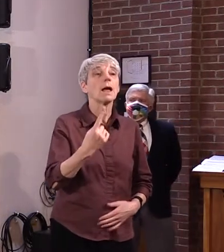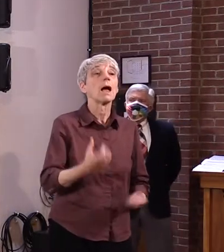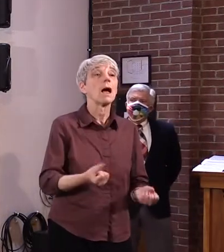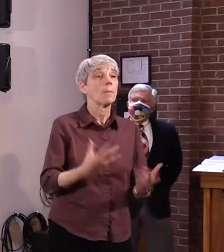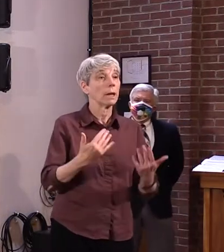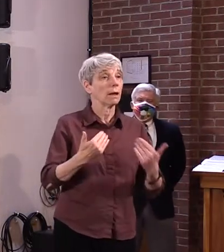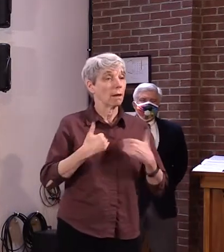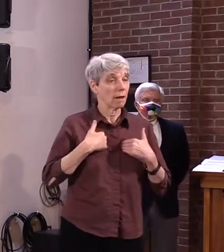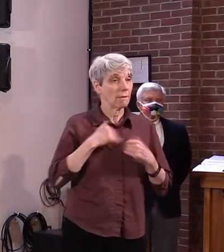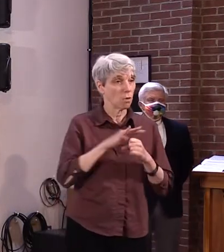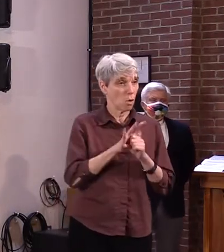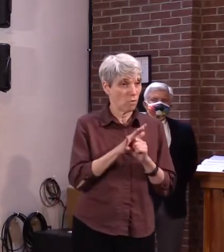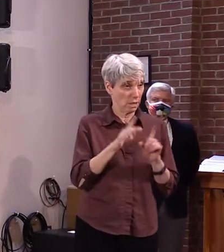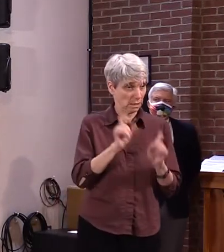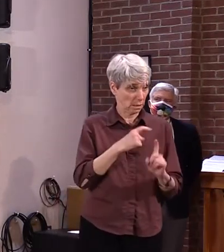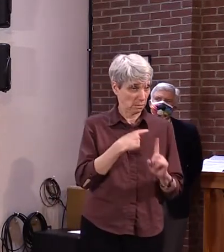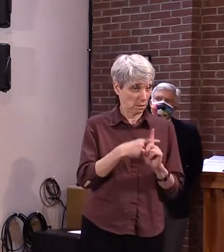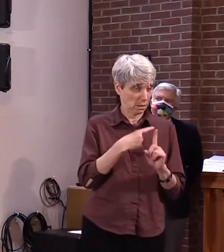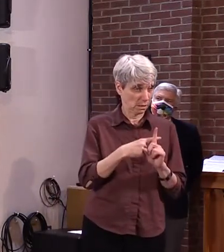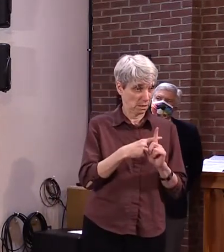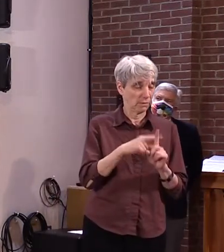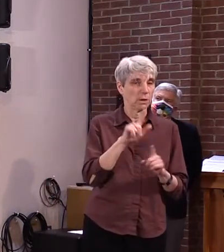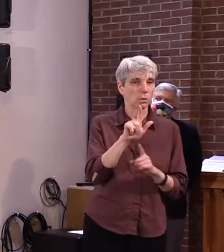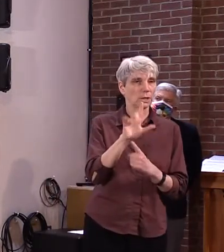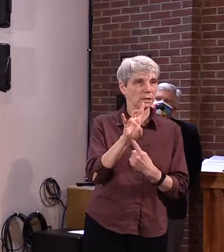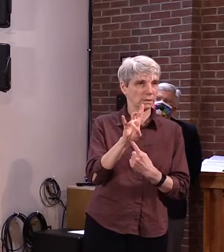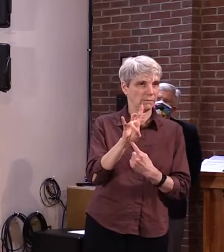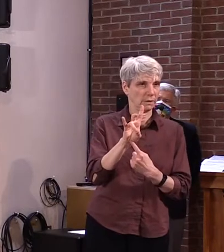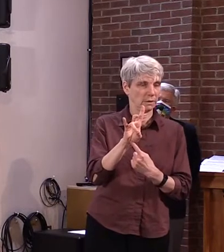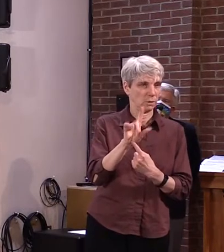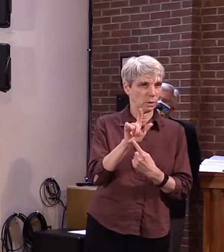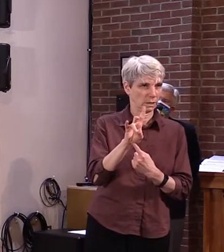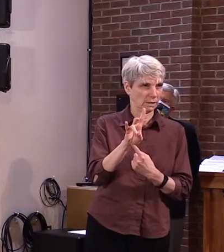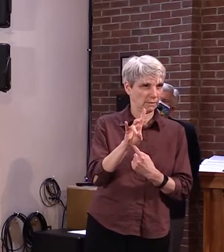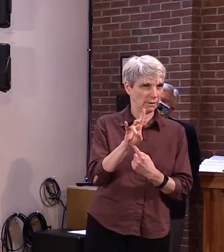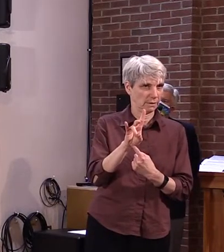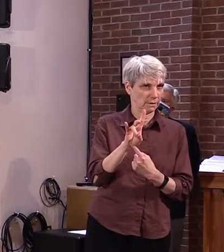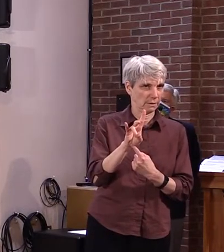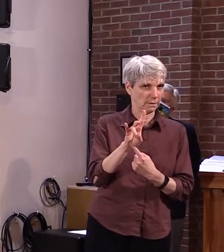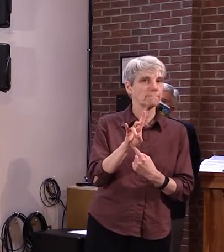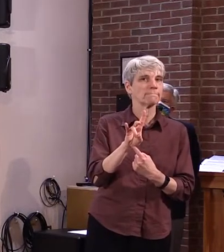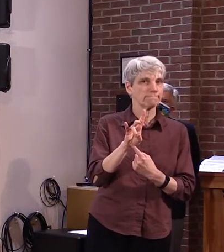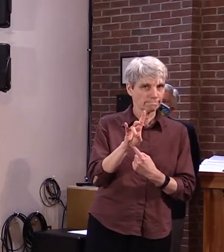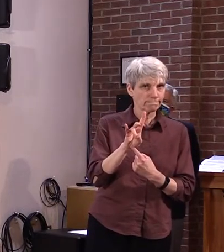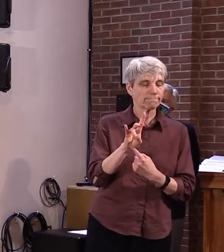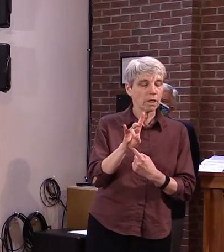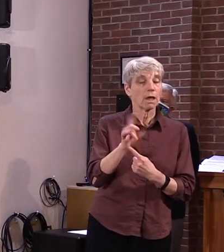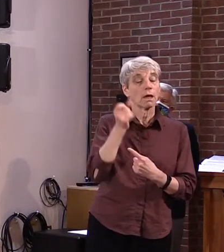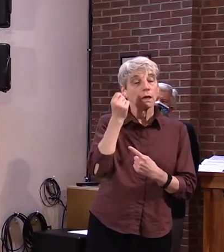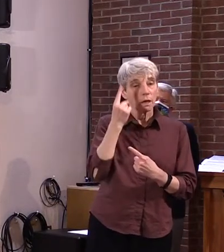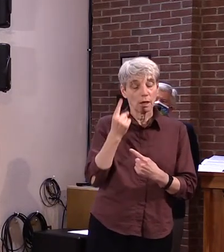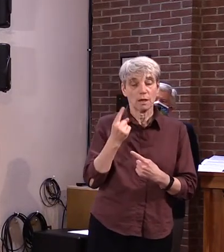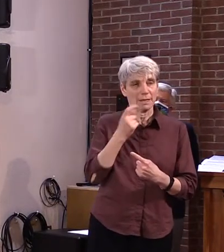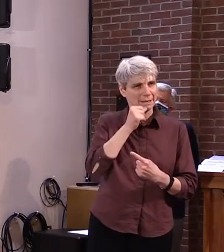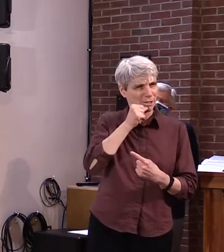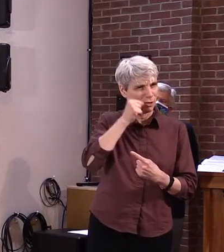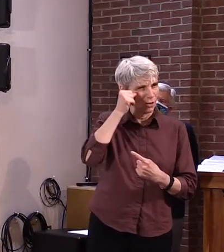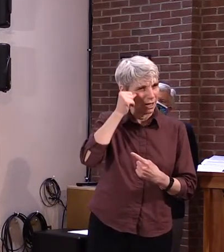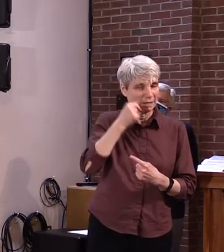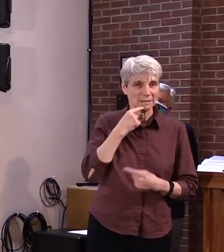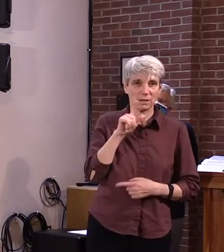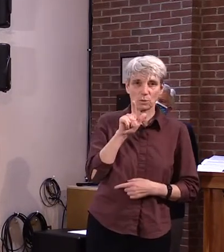results. For those of you who follow these numbers closely, you may recognize that we noted 26